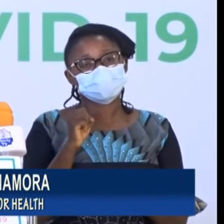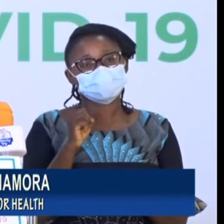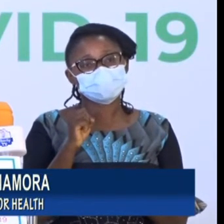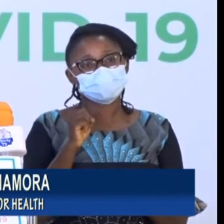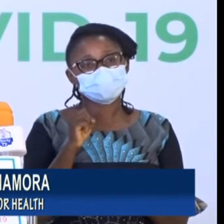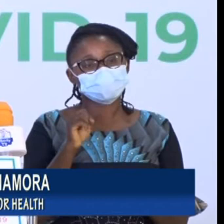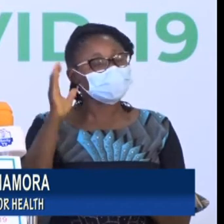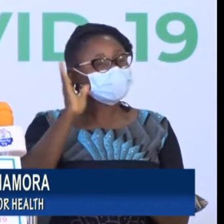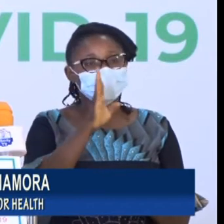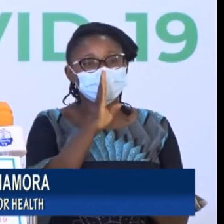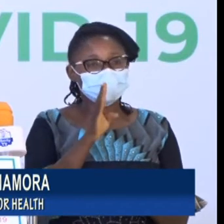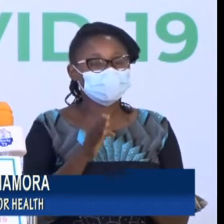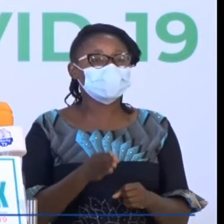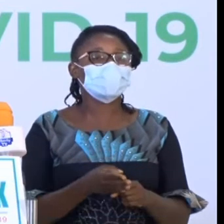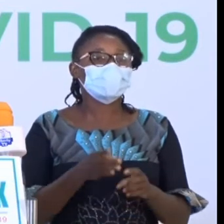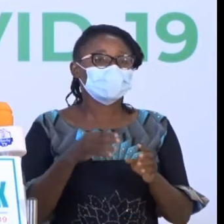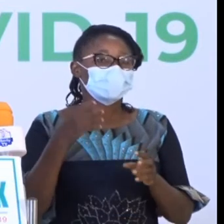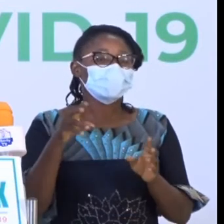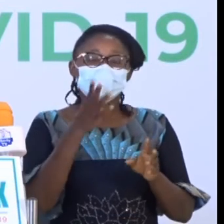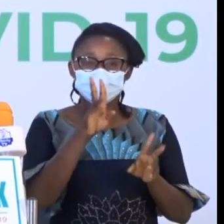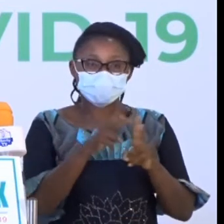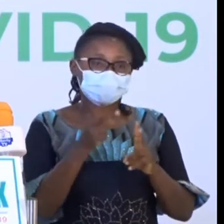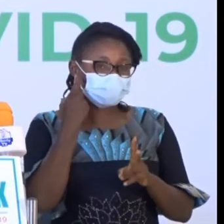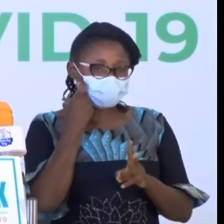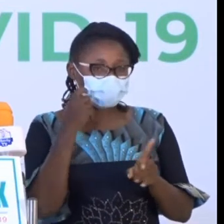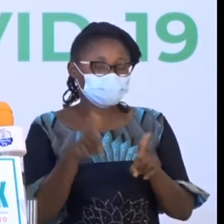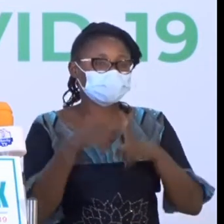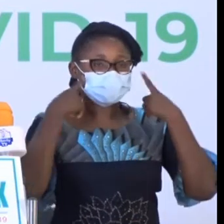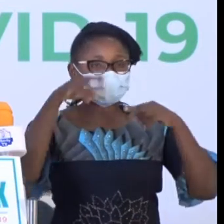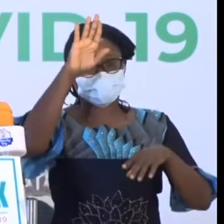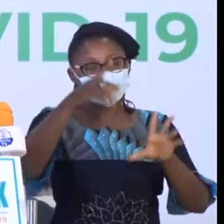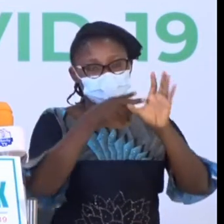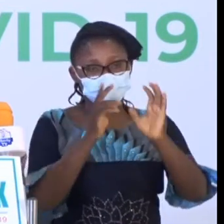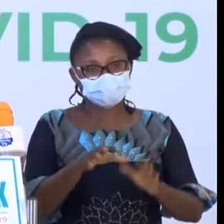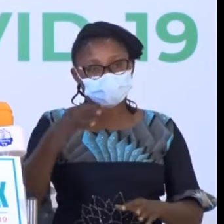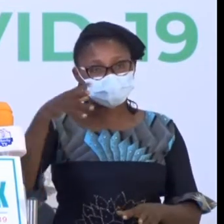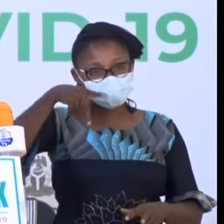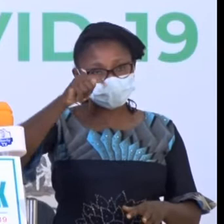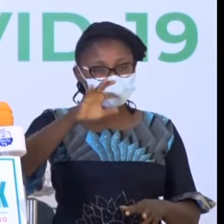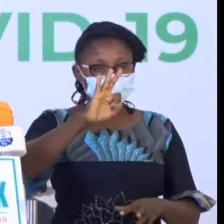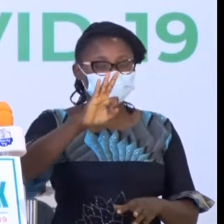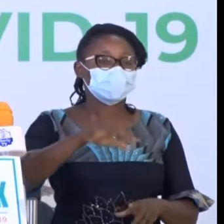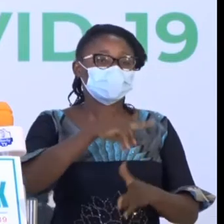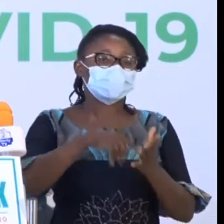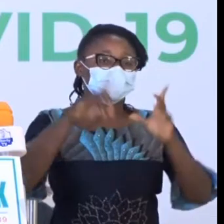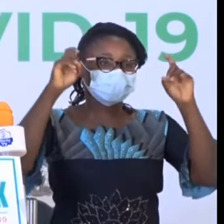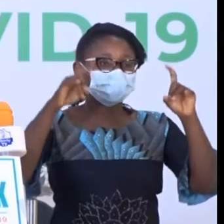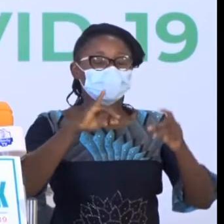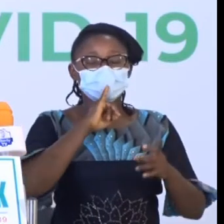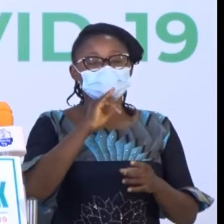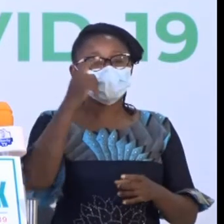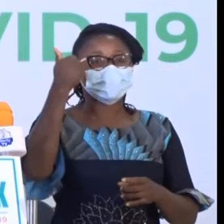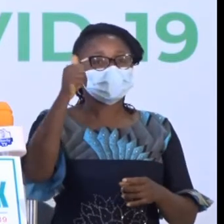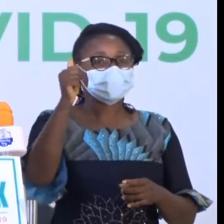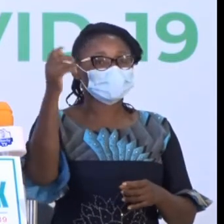will be very soon, as announced by the chairman of the PTF. This test, which is 10 times cheaper than